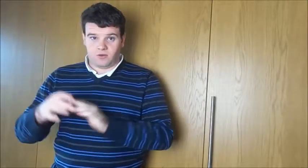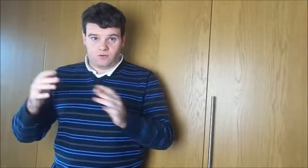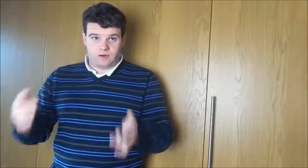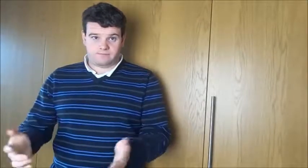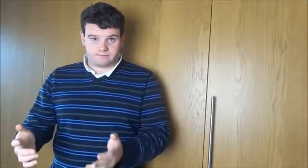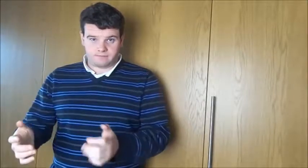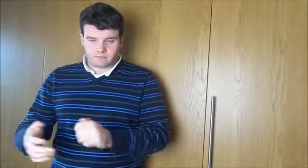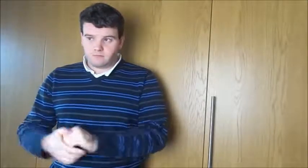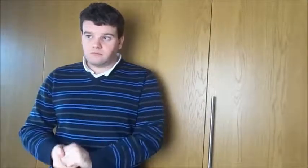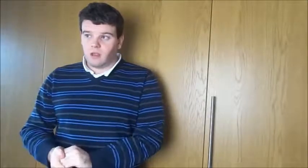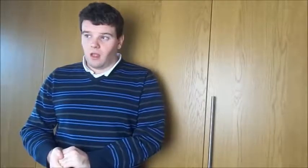Victoria.